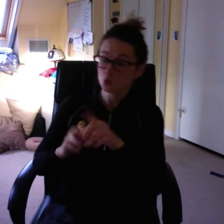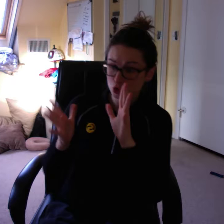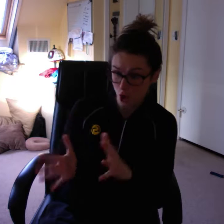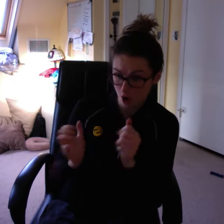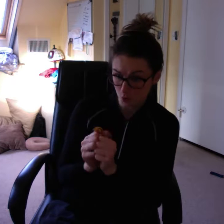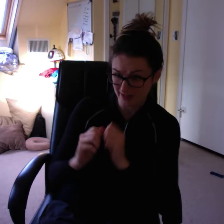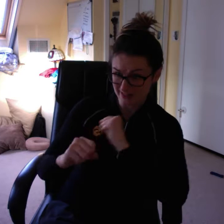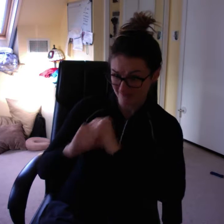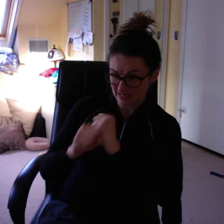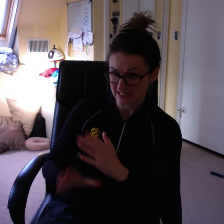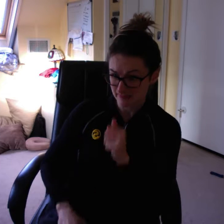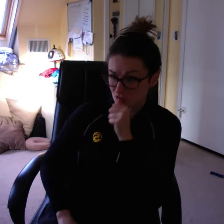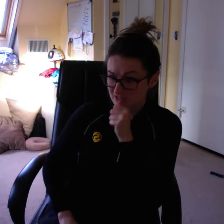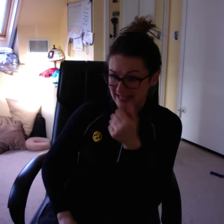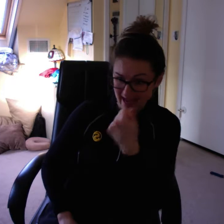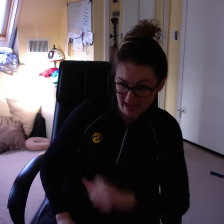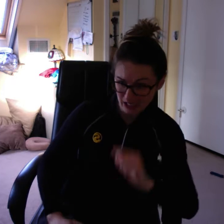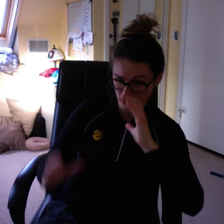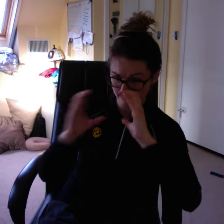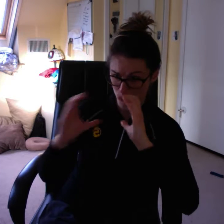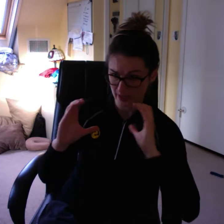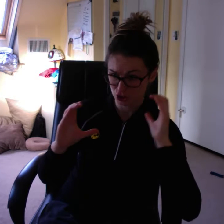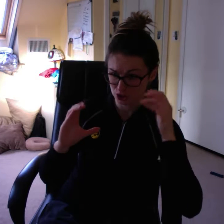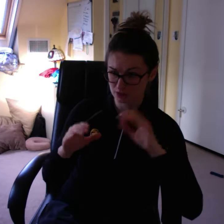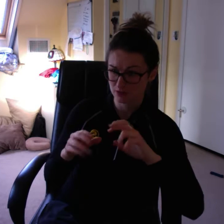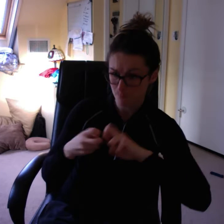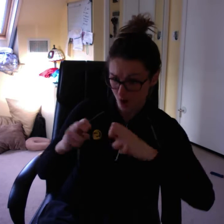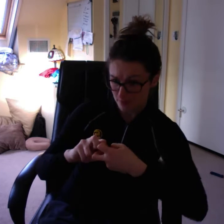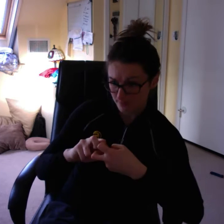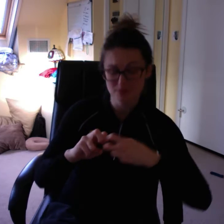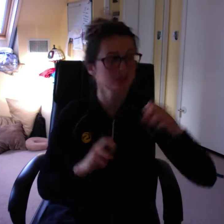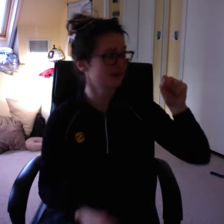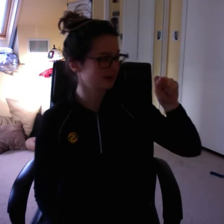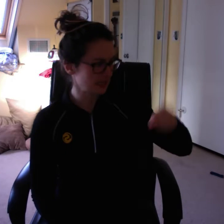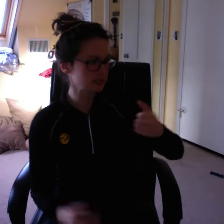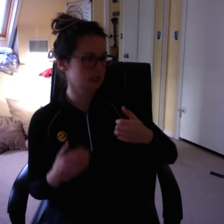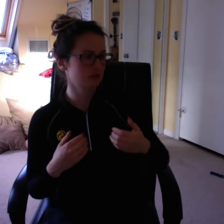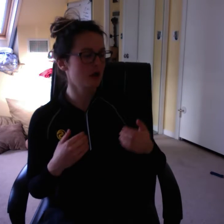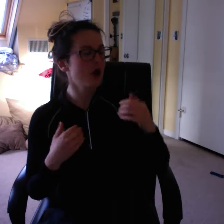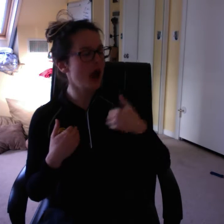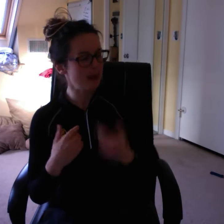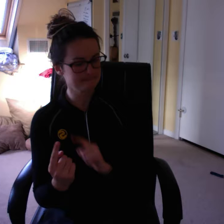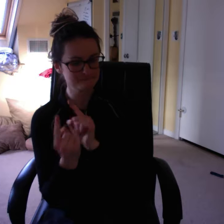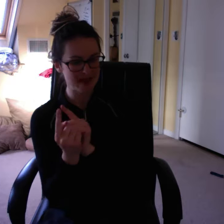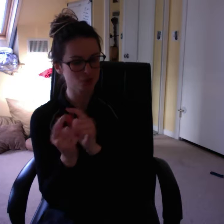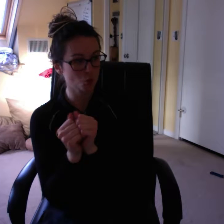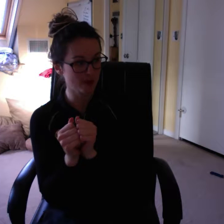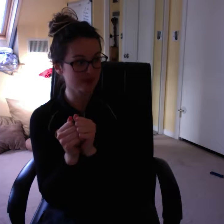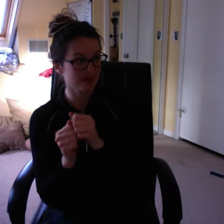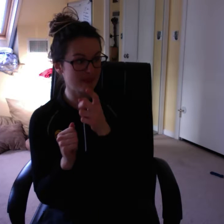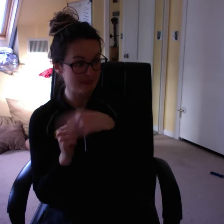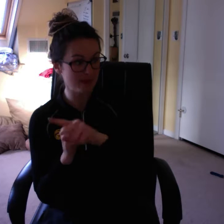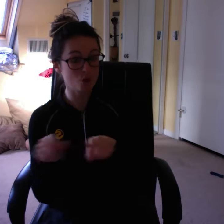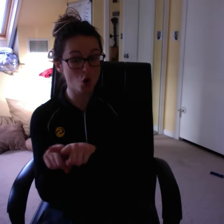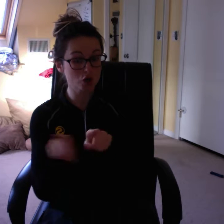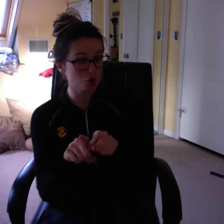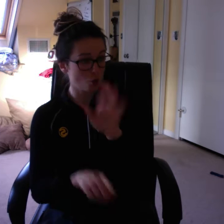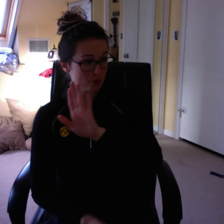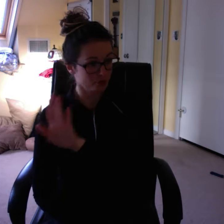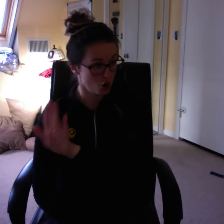there any communications problems? Yes, sir, I was able to meet with them and their attorneys this morning. There were no